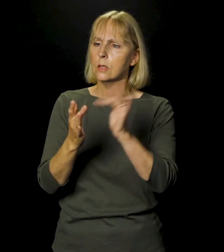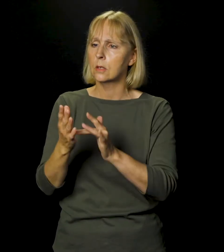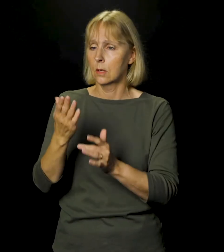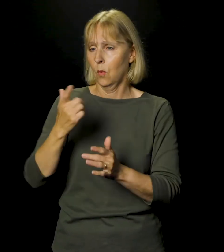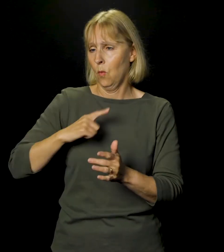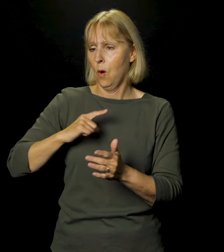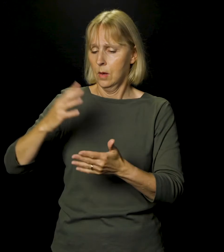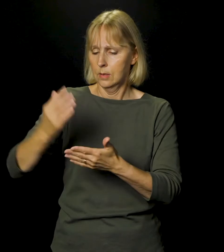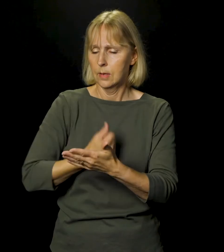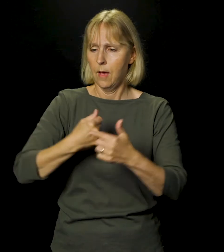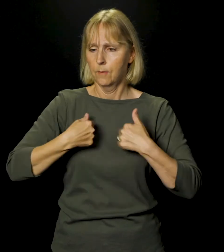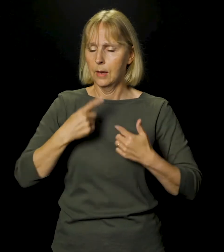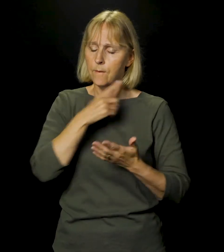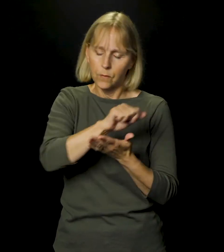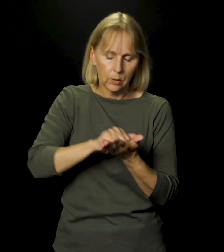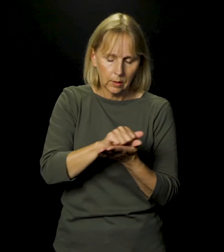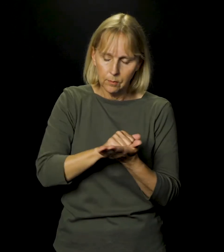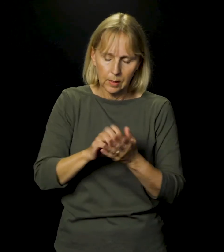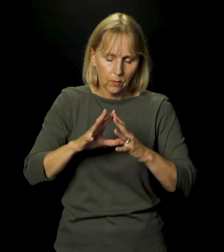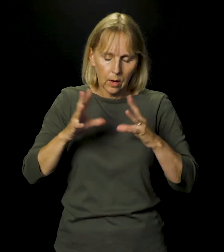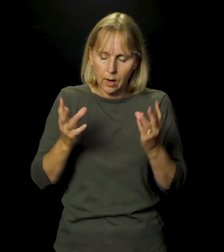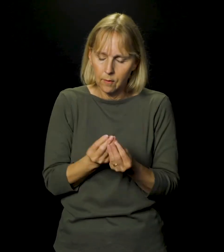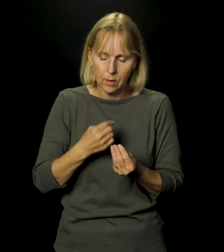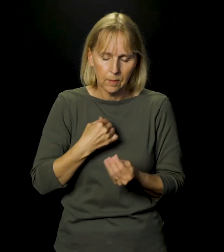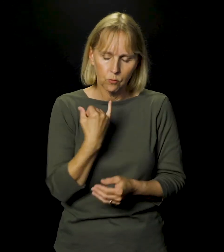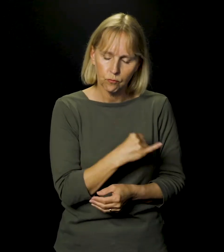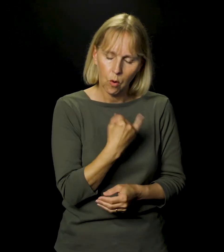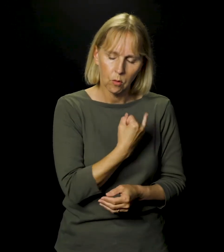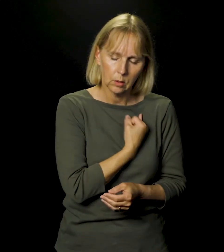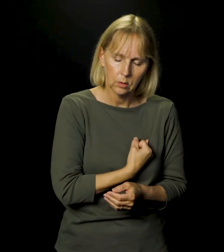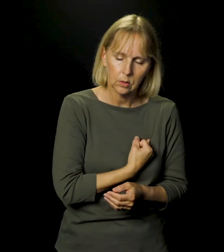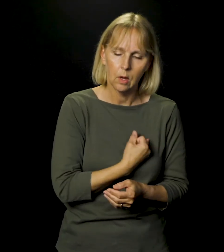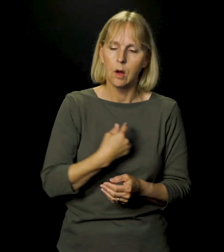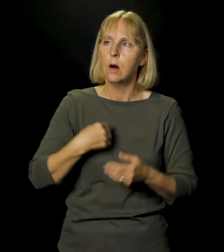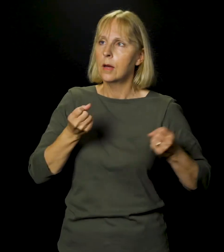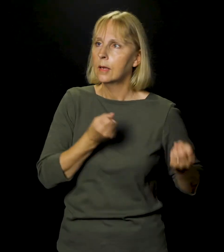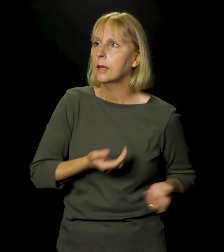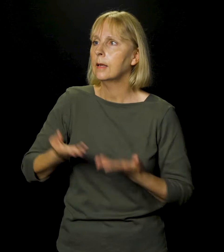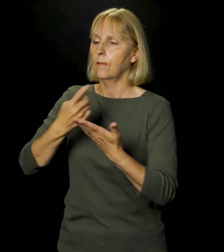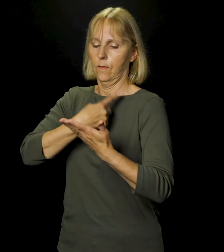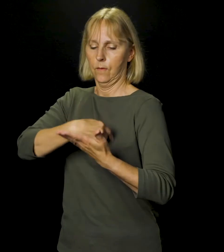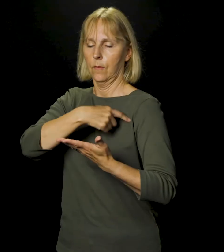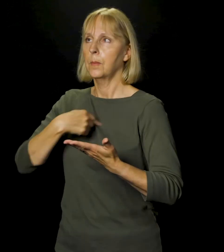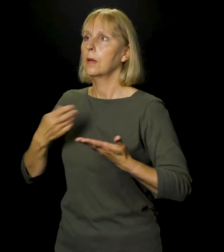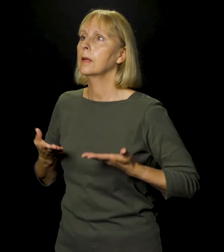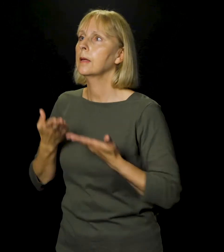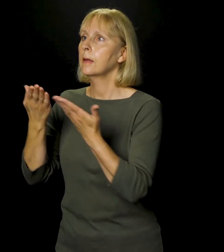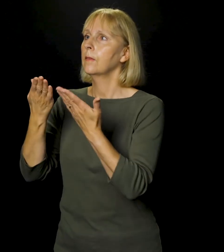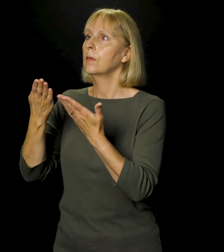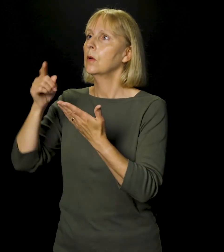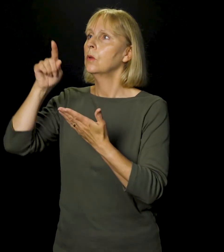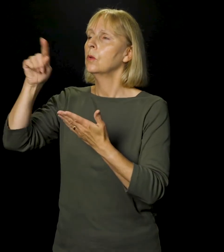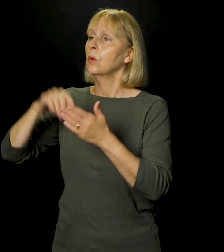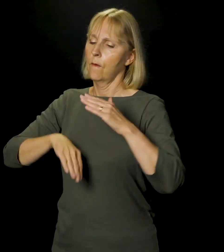me for all I have done wrong. I commit myself to you and to your purpose. Fill my heart with your Holy